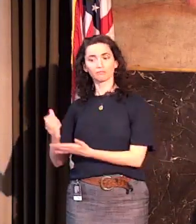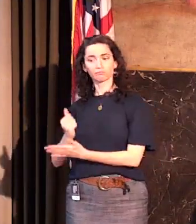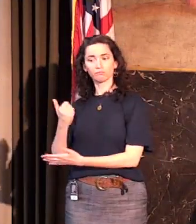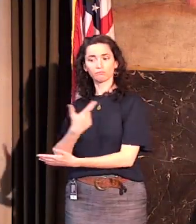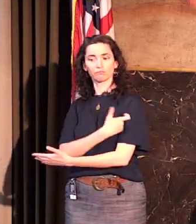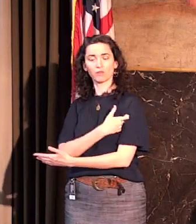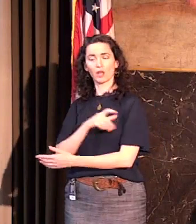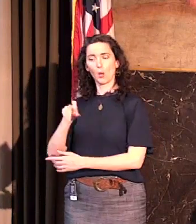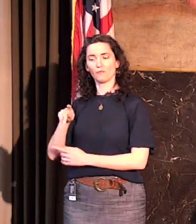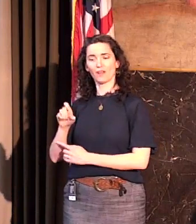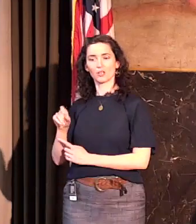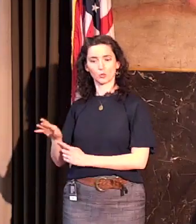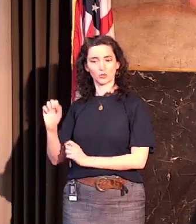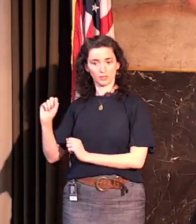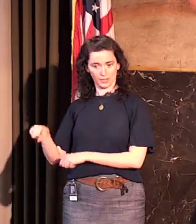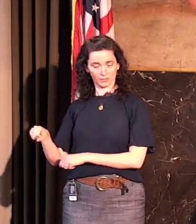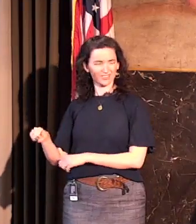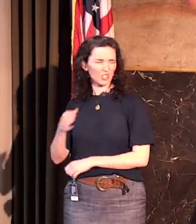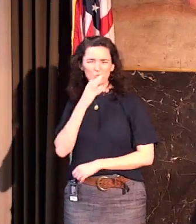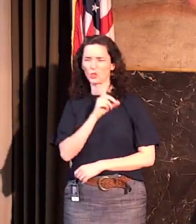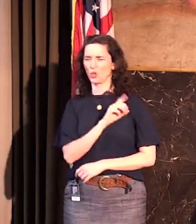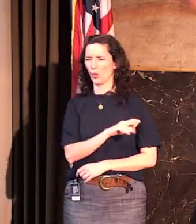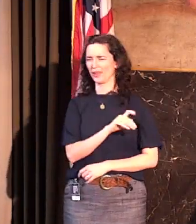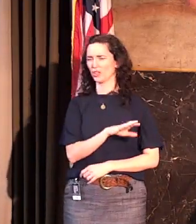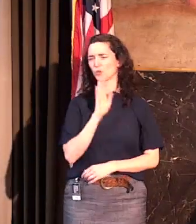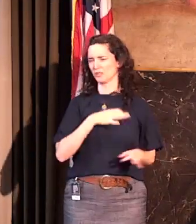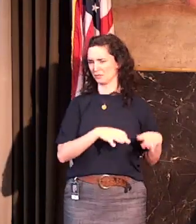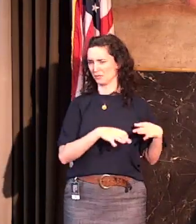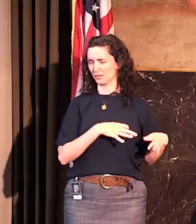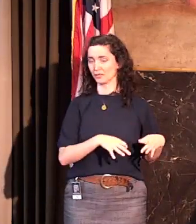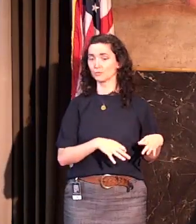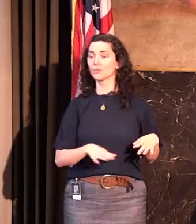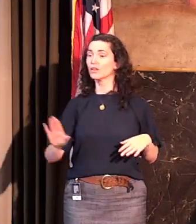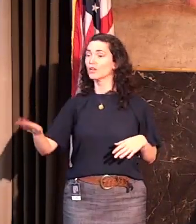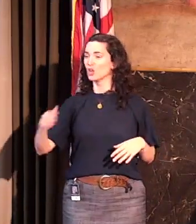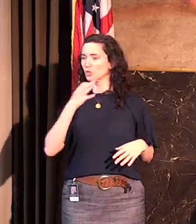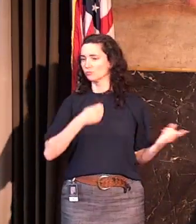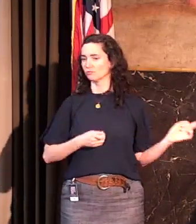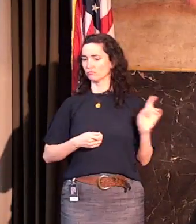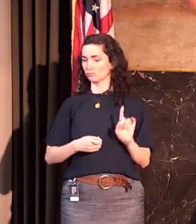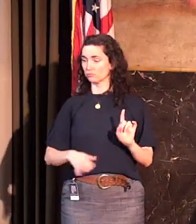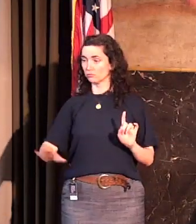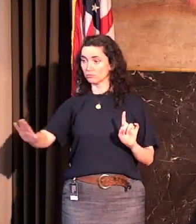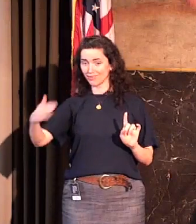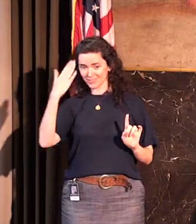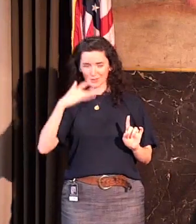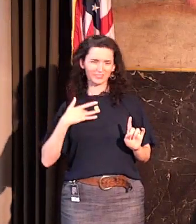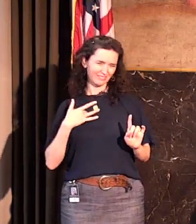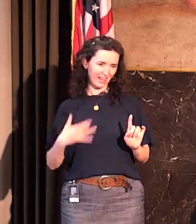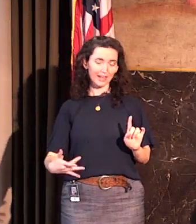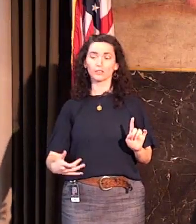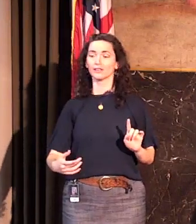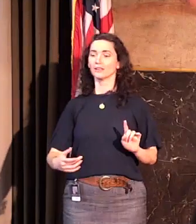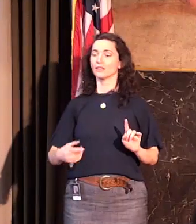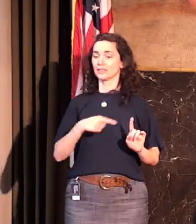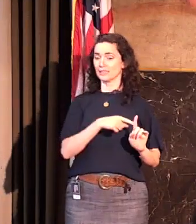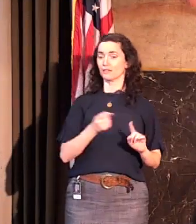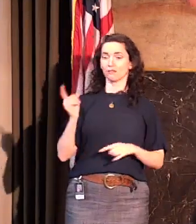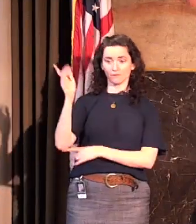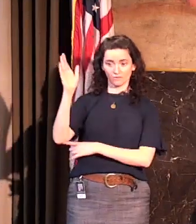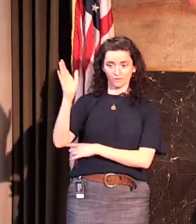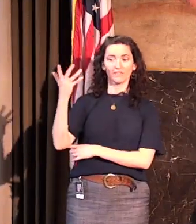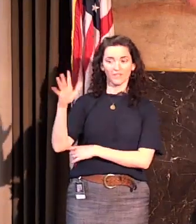that and a few other bits of information. As we typically do, I'd ask you, if you know you've got a question for Dr. Cantor, let's go ahead and ask it while he's up